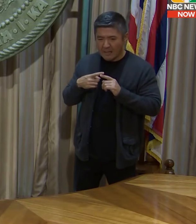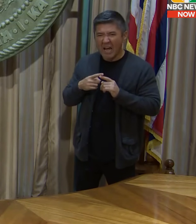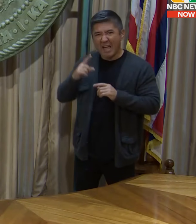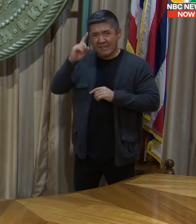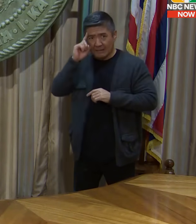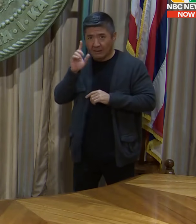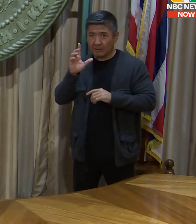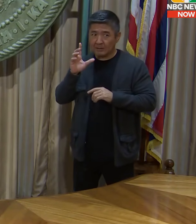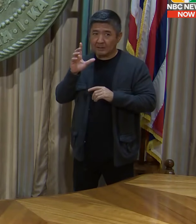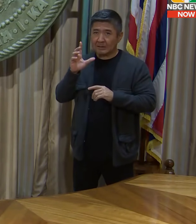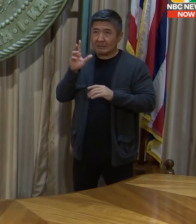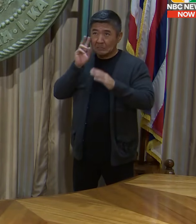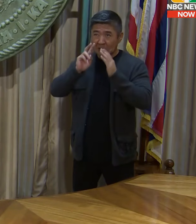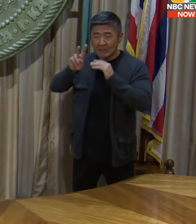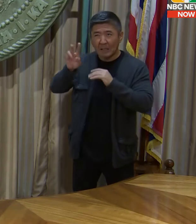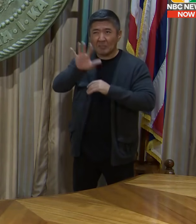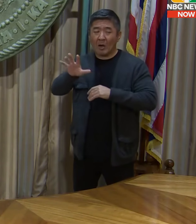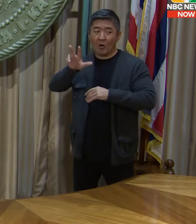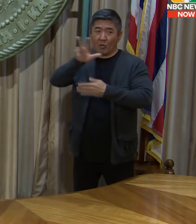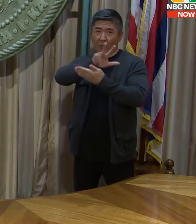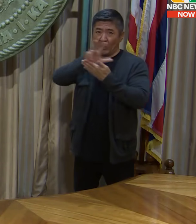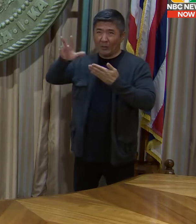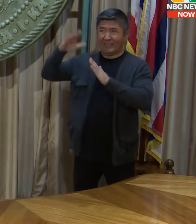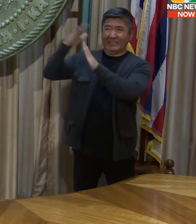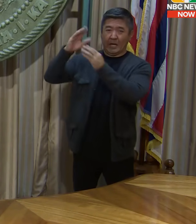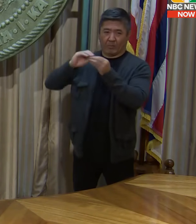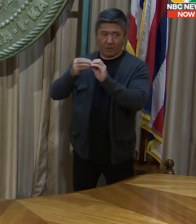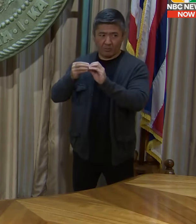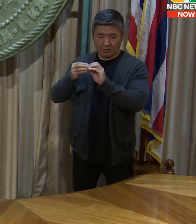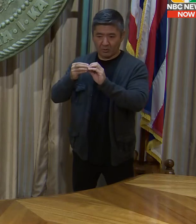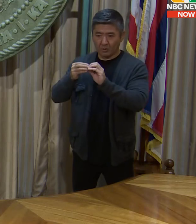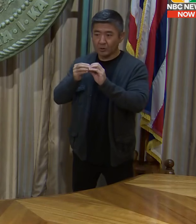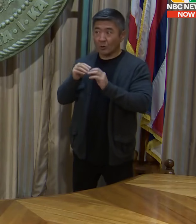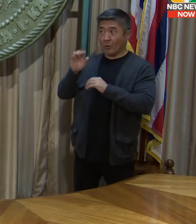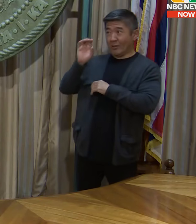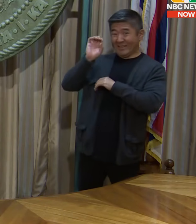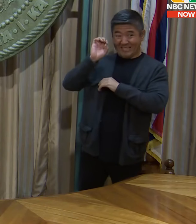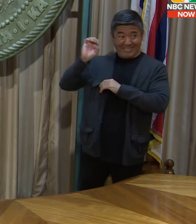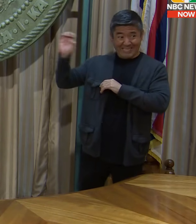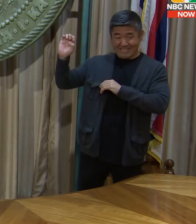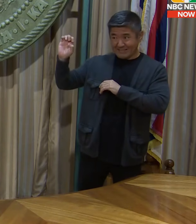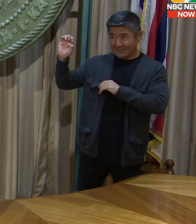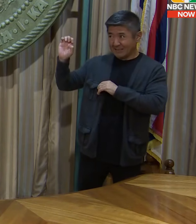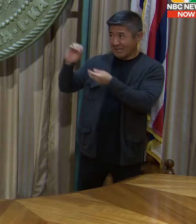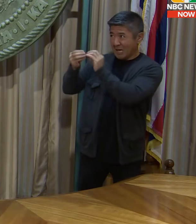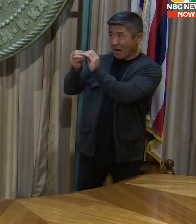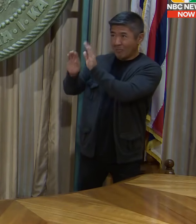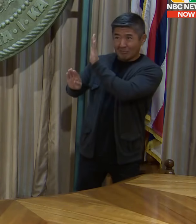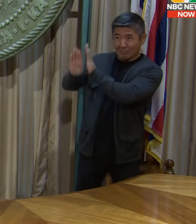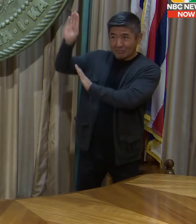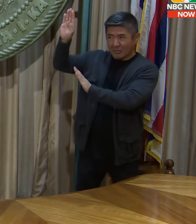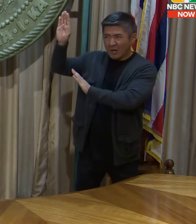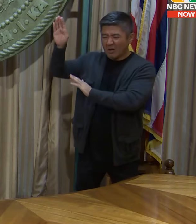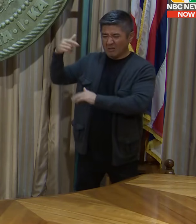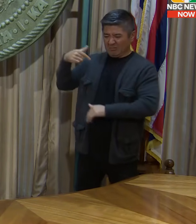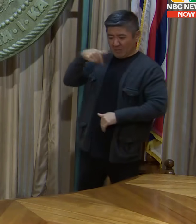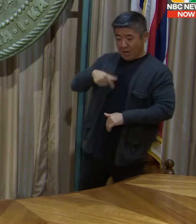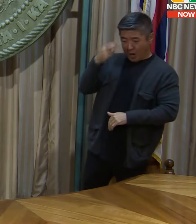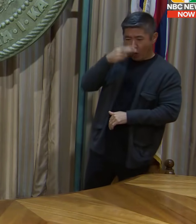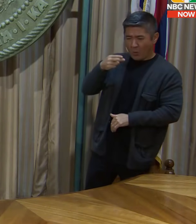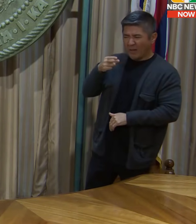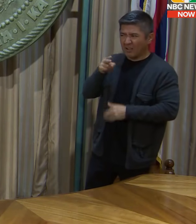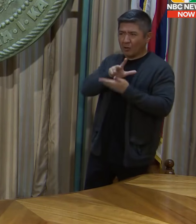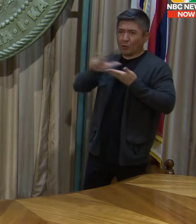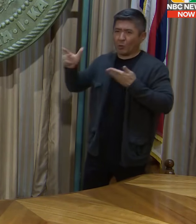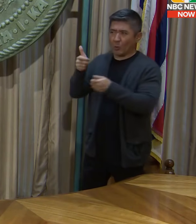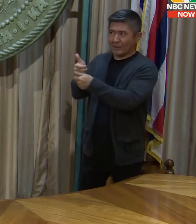likely timetable. We've been tracking about 2 weeks behind the East Coast, and we're seeing surges all across the